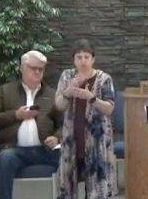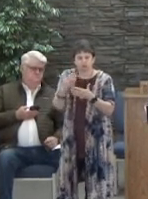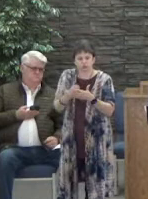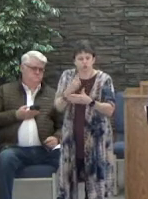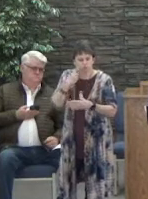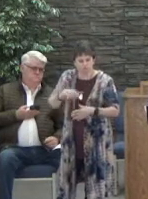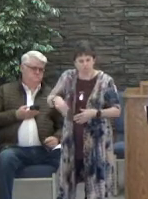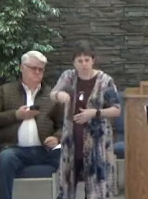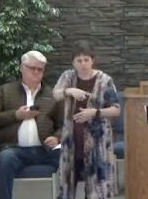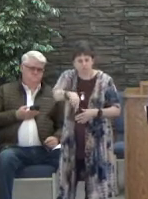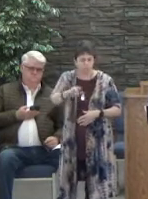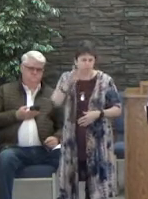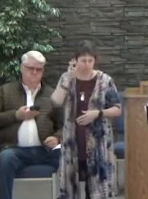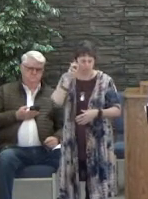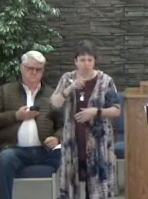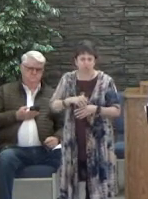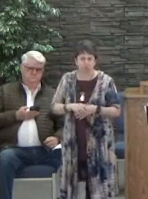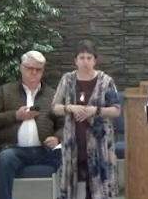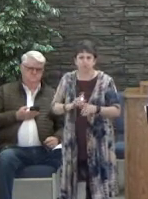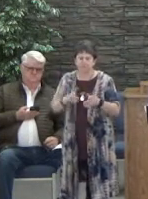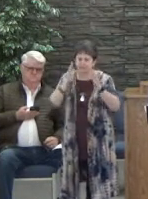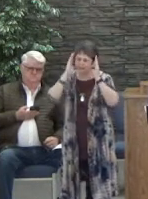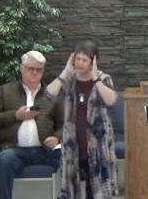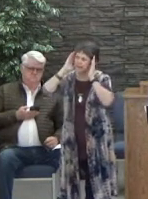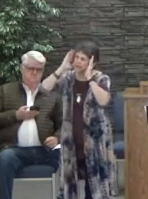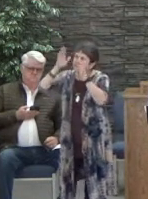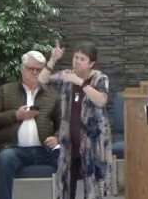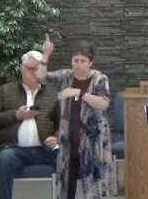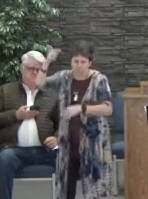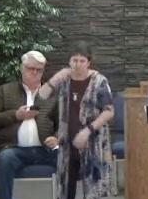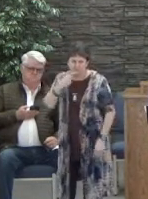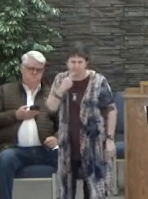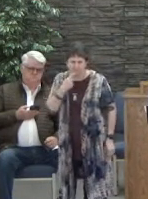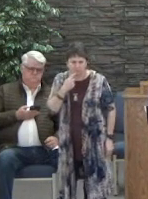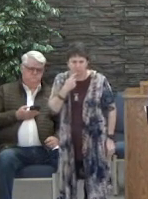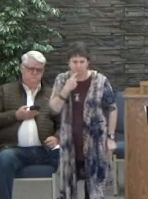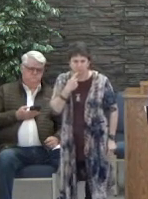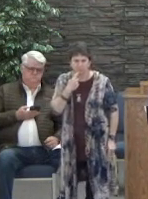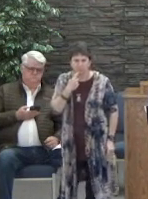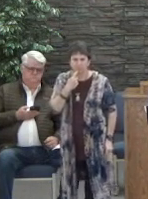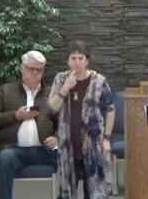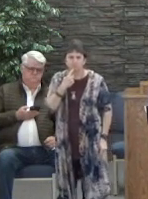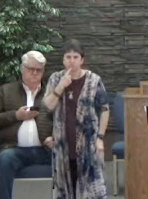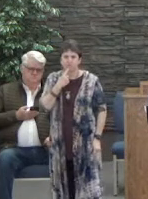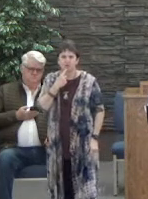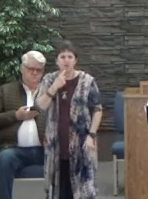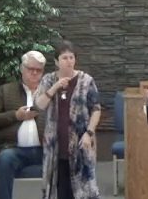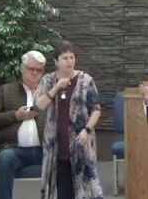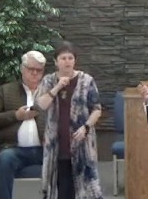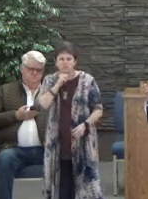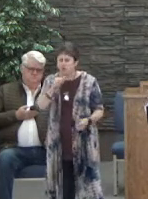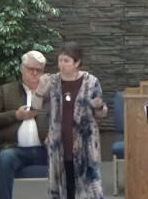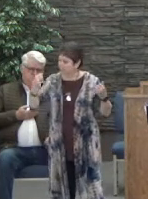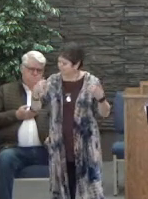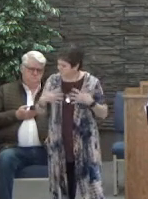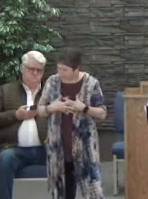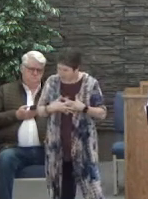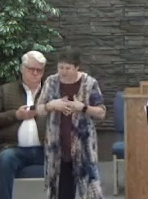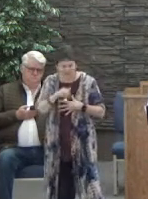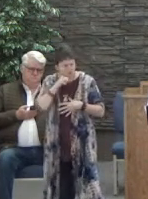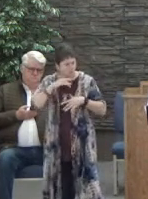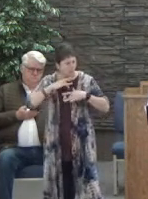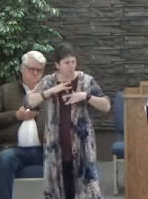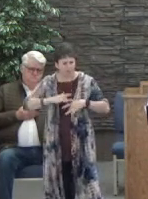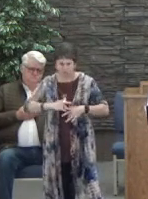for them. It says, listen to what the Lord says. Not only that, but don't be afraid or